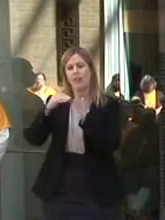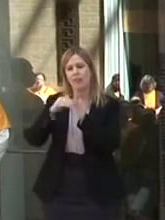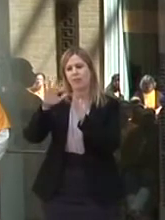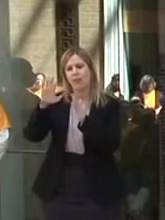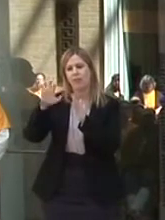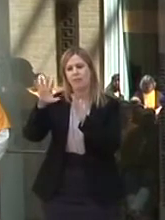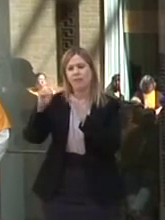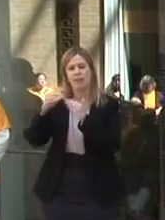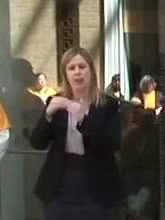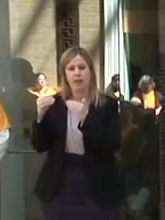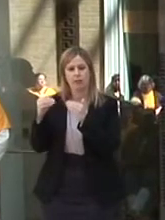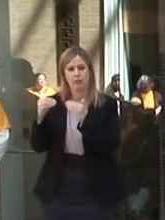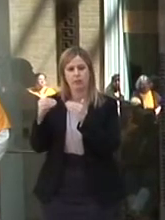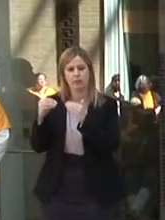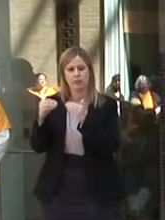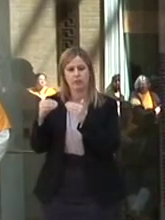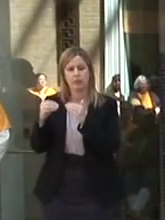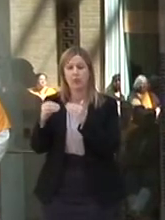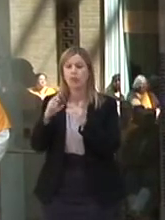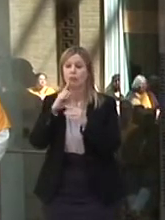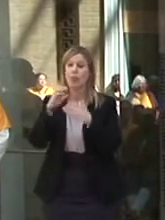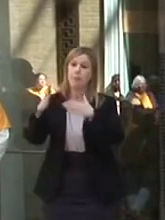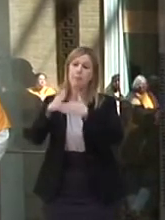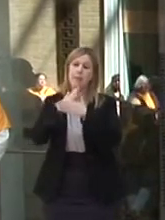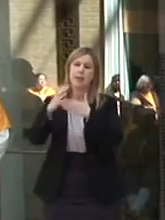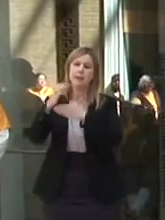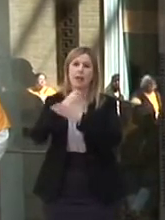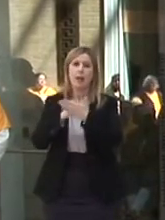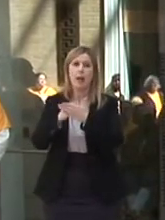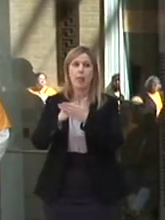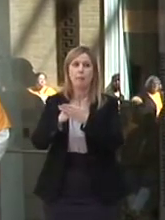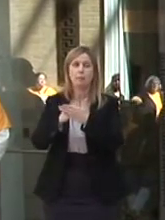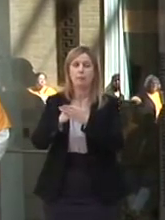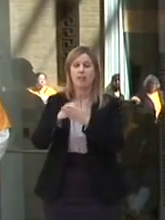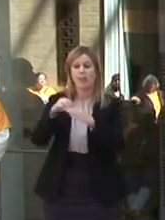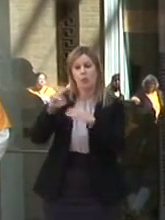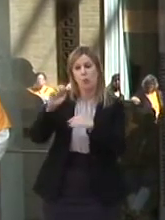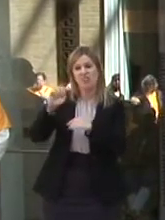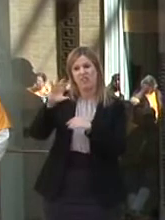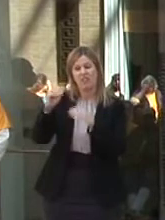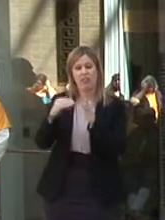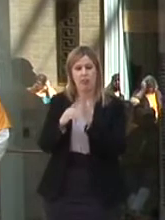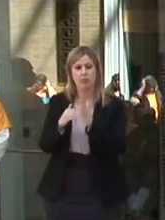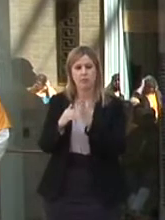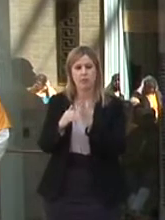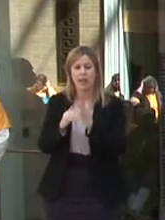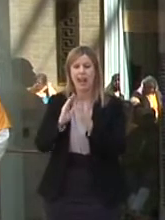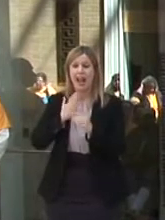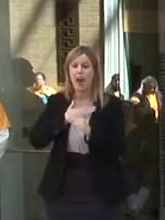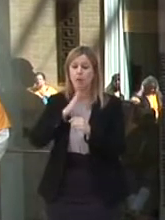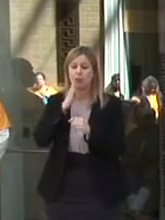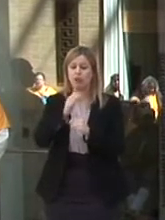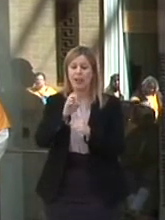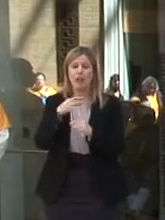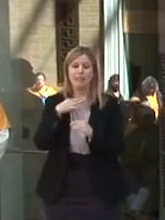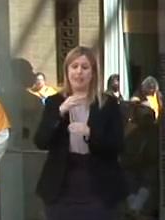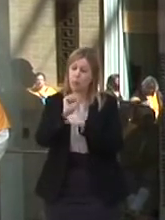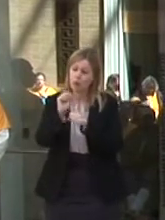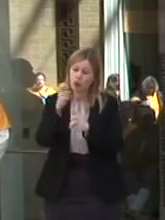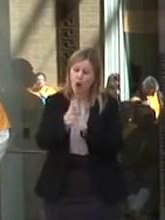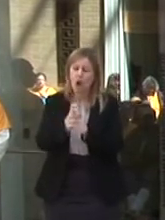$23,550, far less than the median income that is around $50,000. Our direct care staff works hard for so little